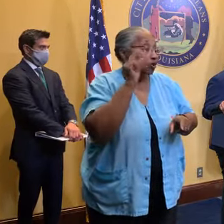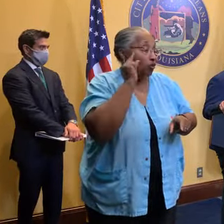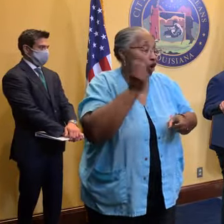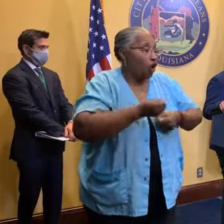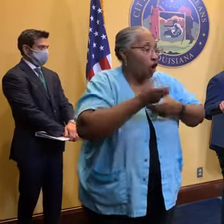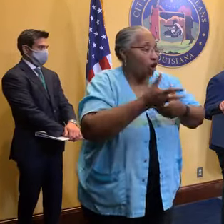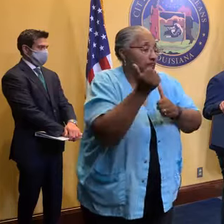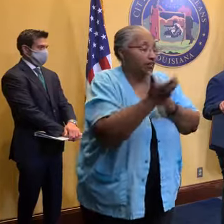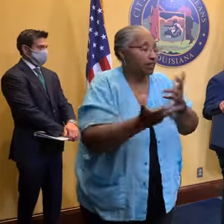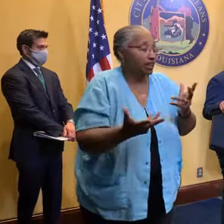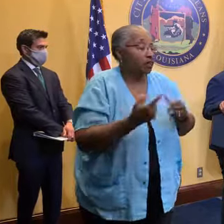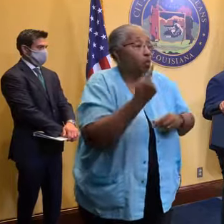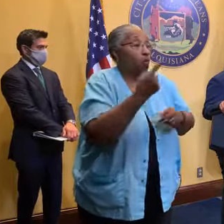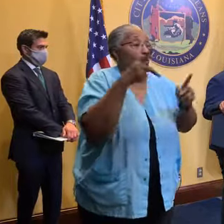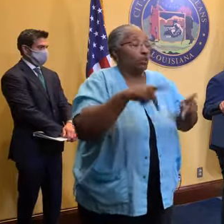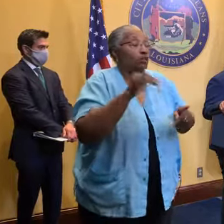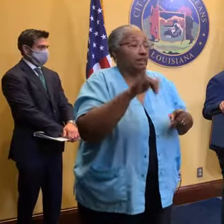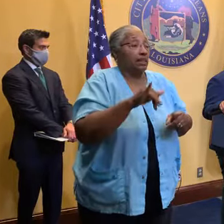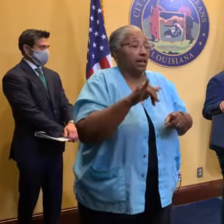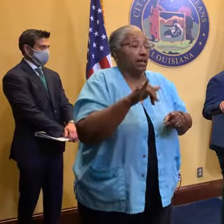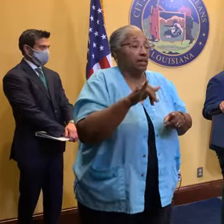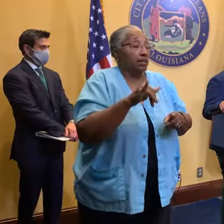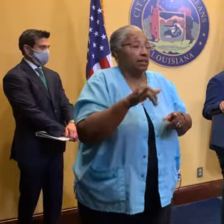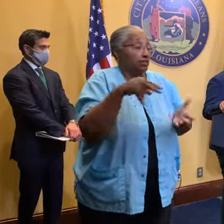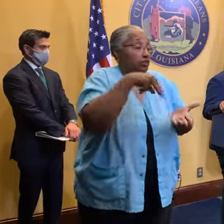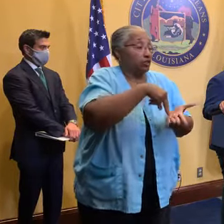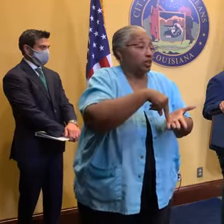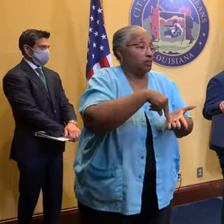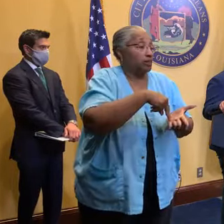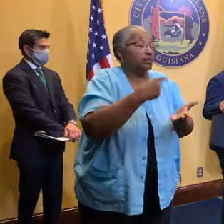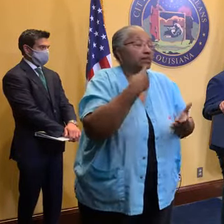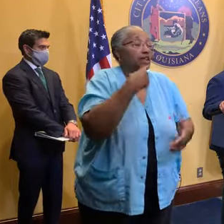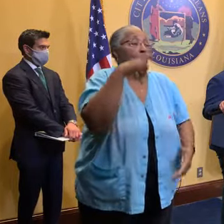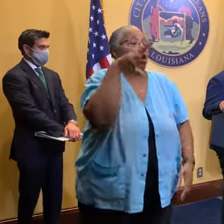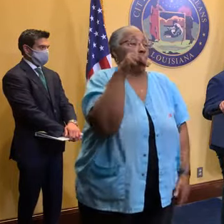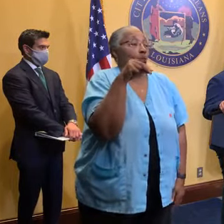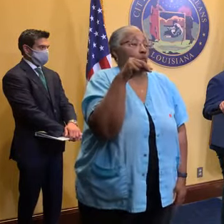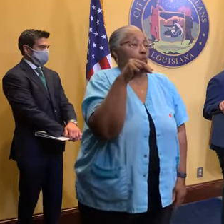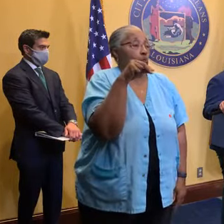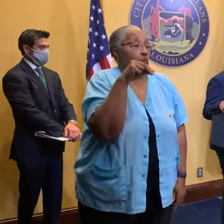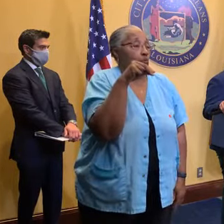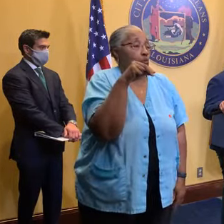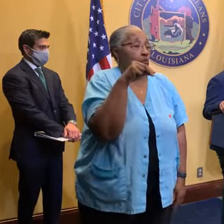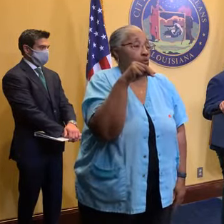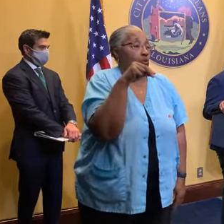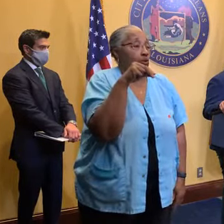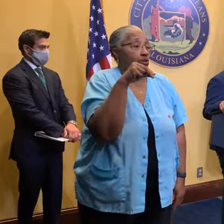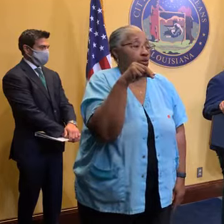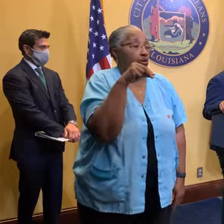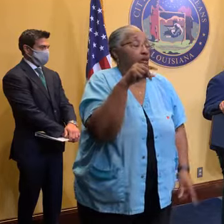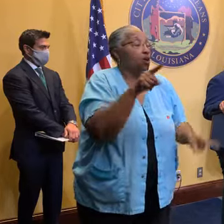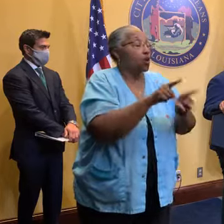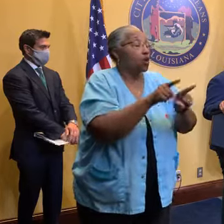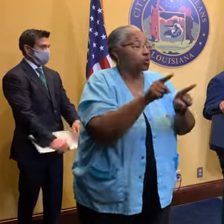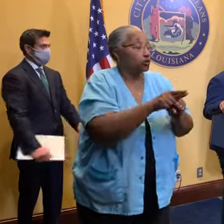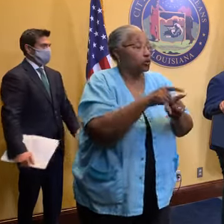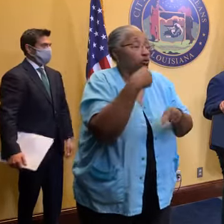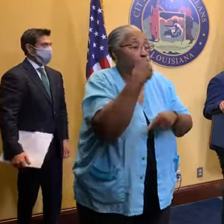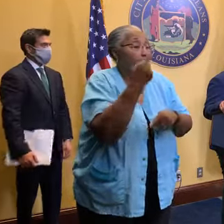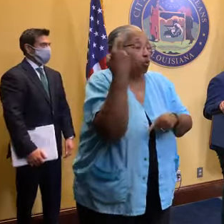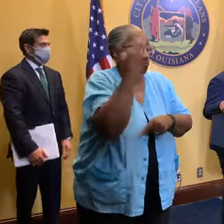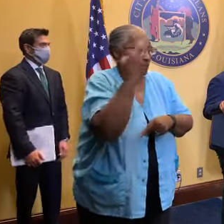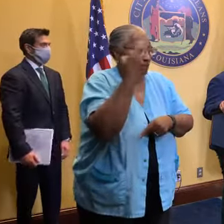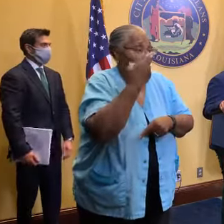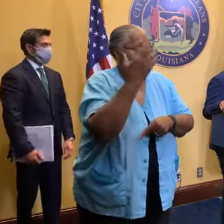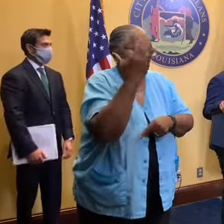And the one person that stood up and said absolutely not, and not only that, and gave reasons as to why, that was